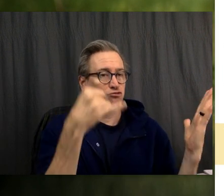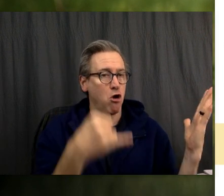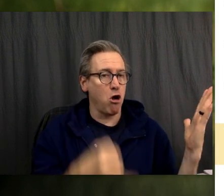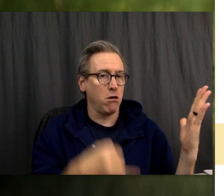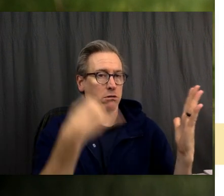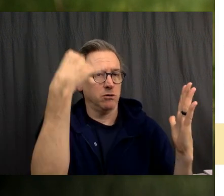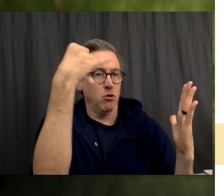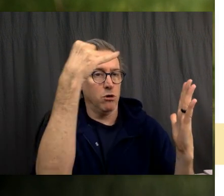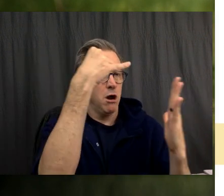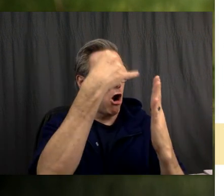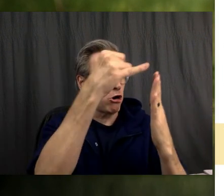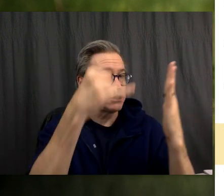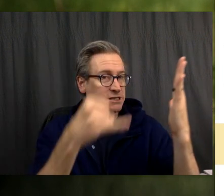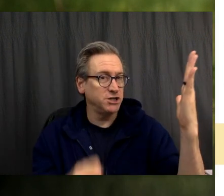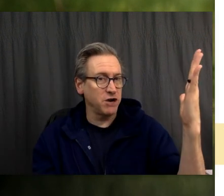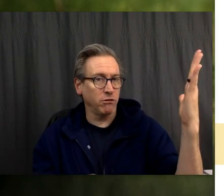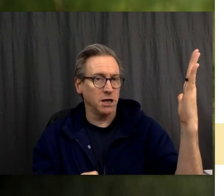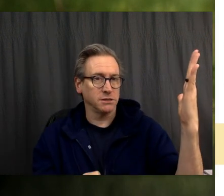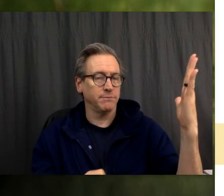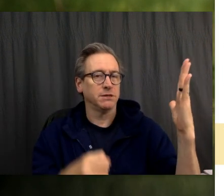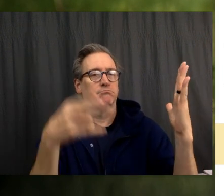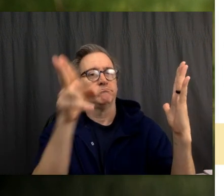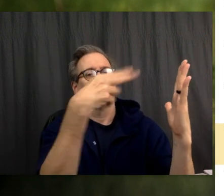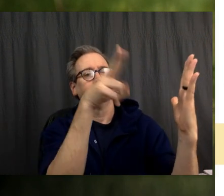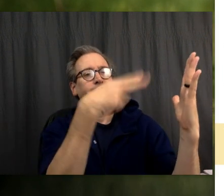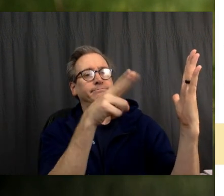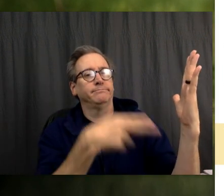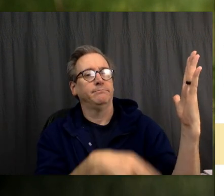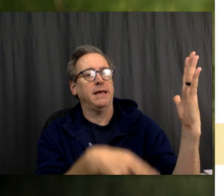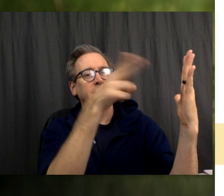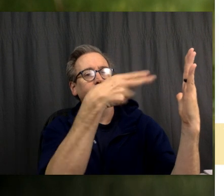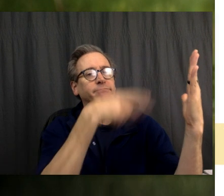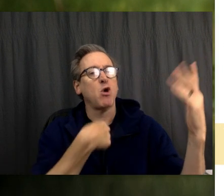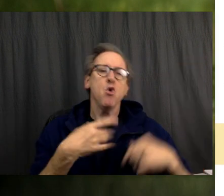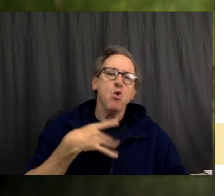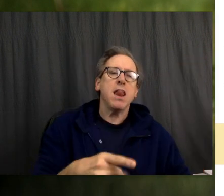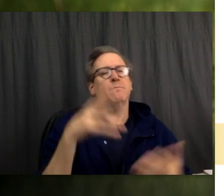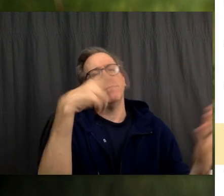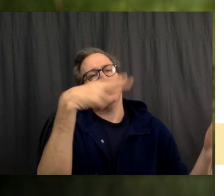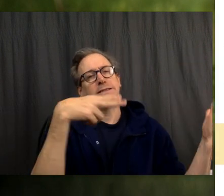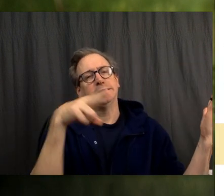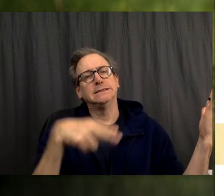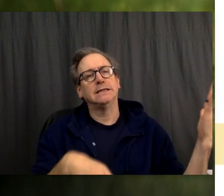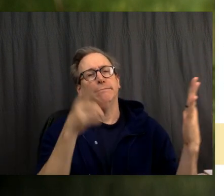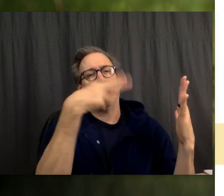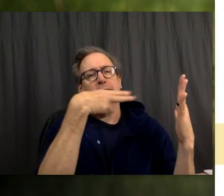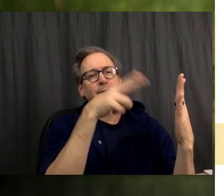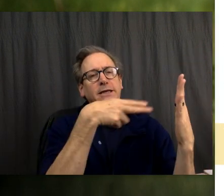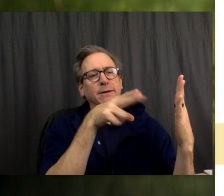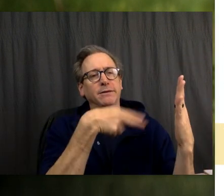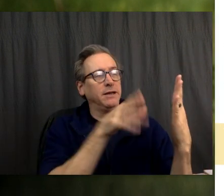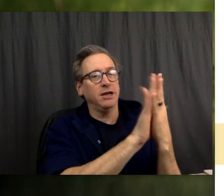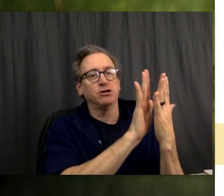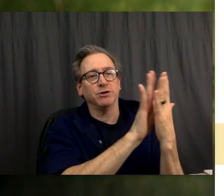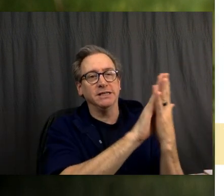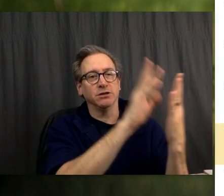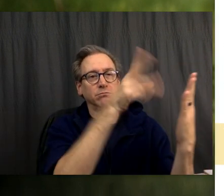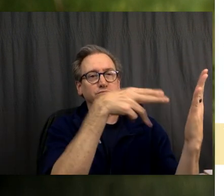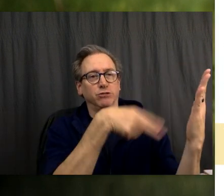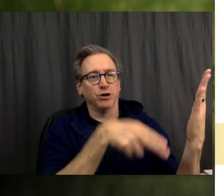for draw, or art as a general concept. Painting, then paint, paint, paint, paint, paint. And